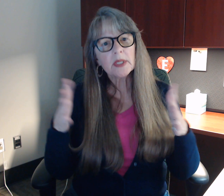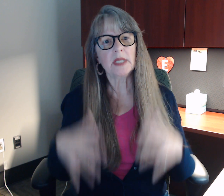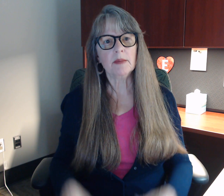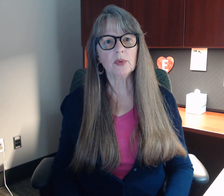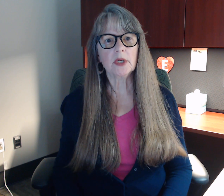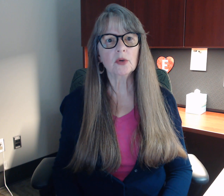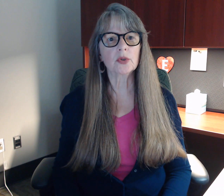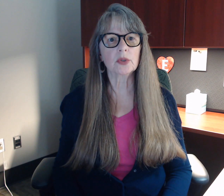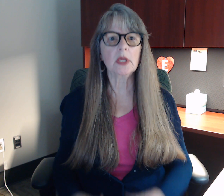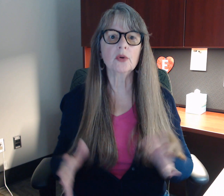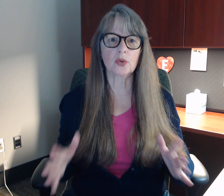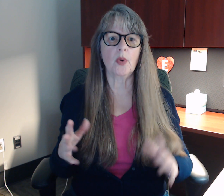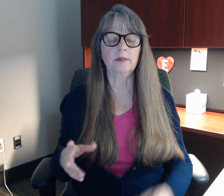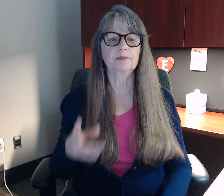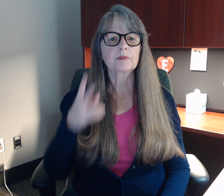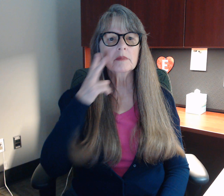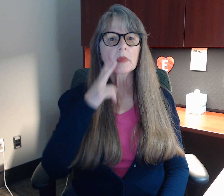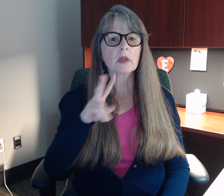example, here's one.